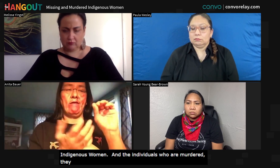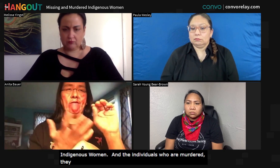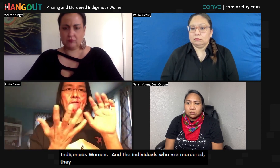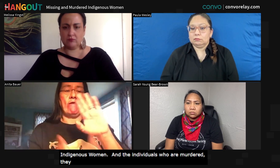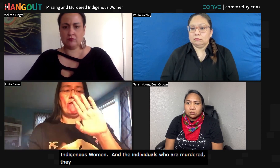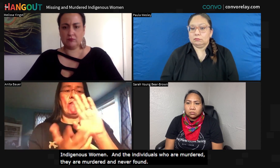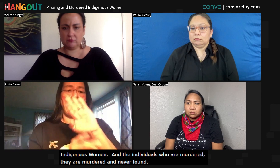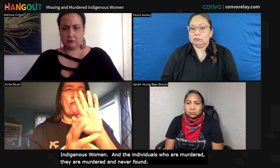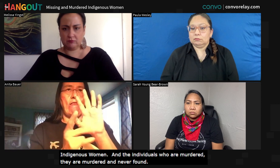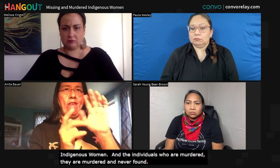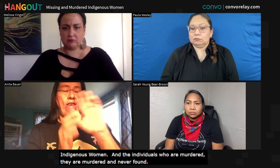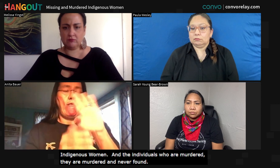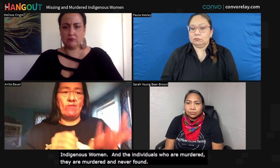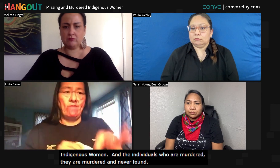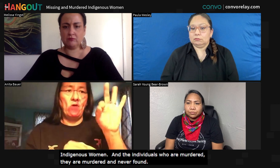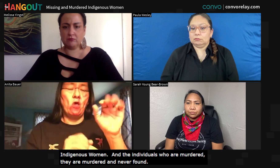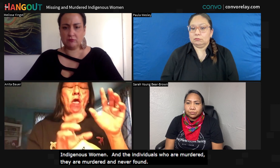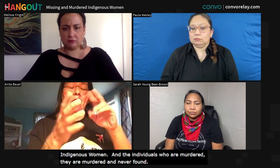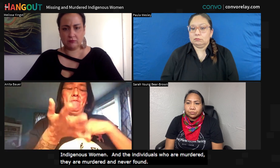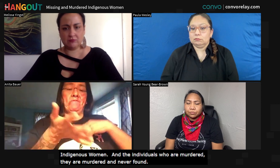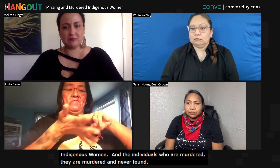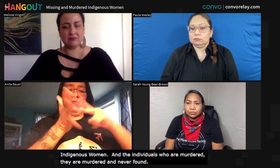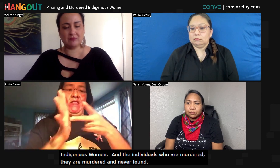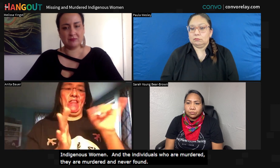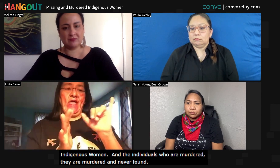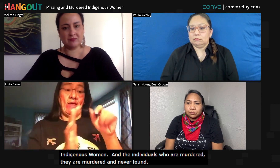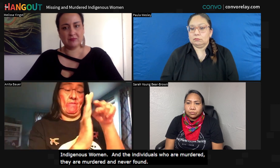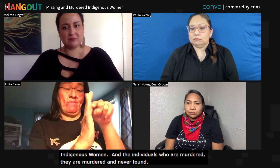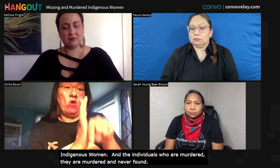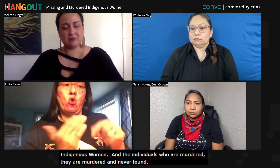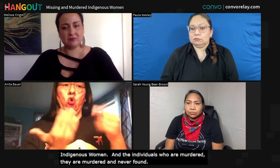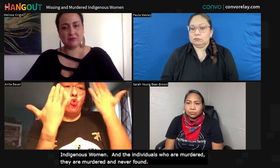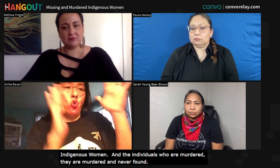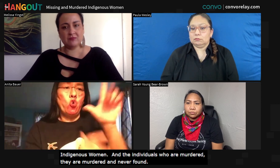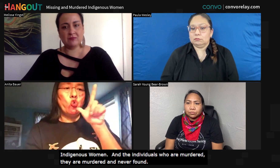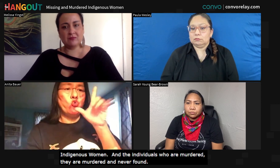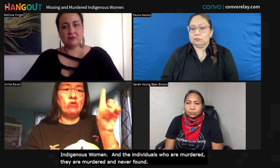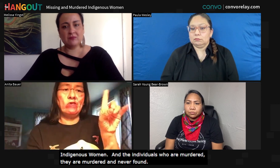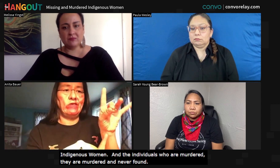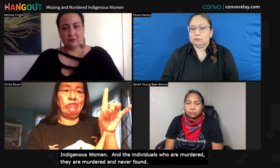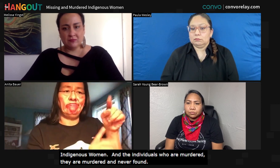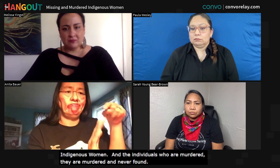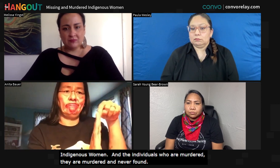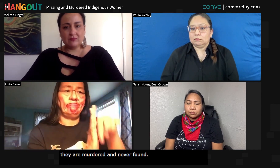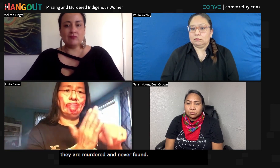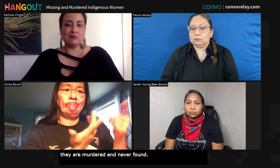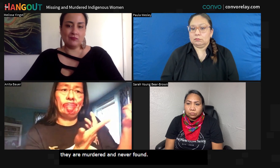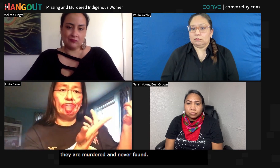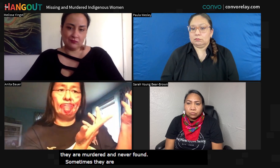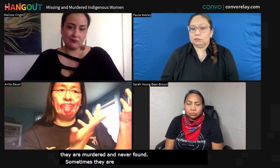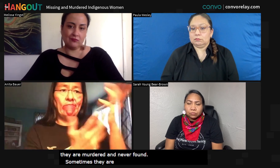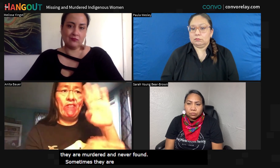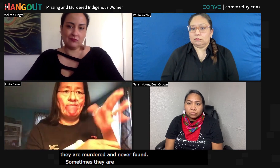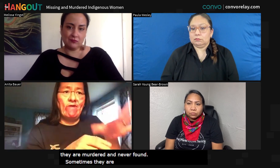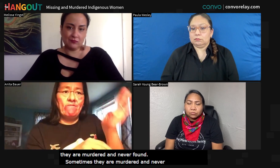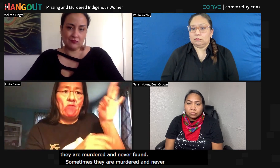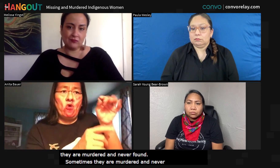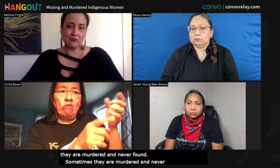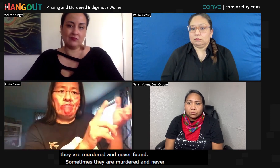Sometimes they are murdered and never found, meaning once they're murdered, we don't know who did it. We